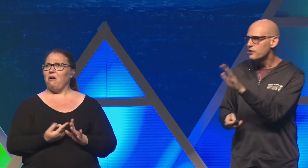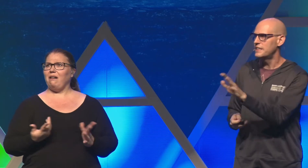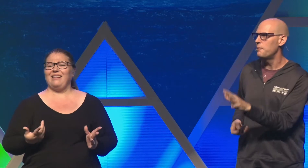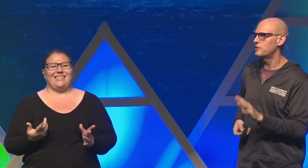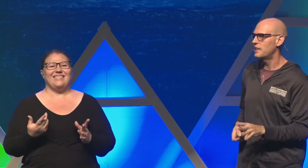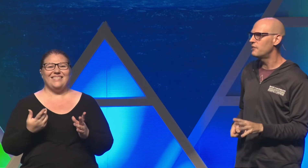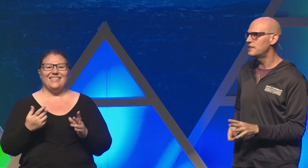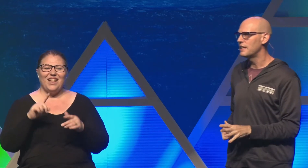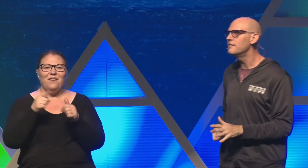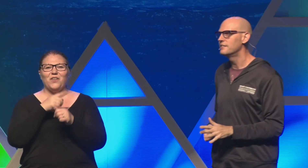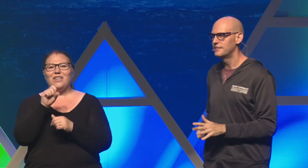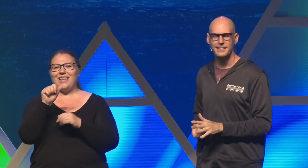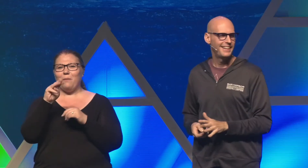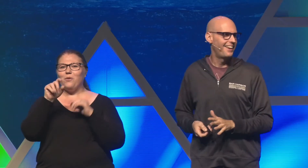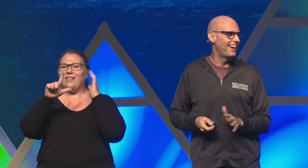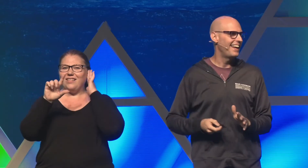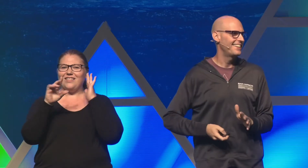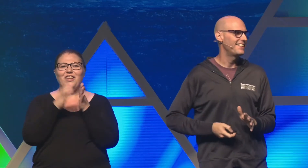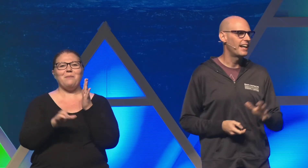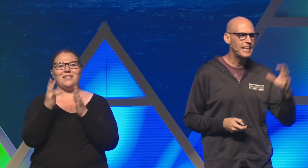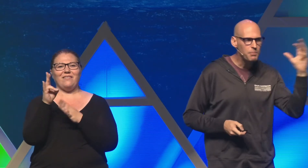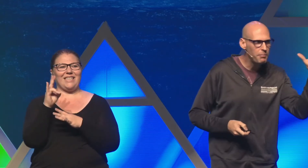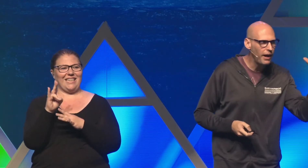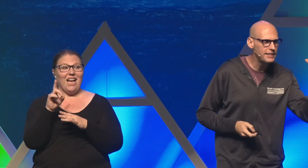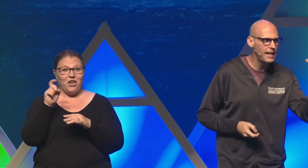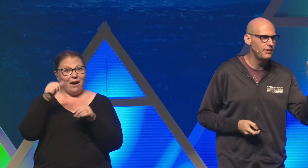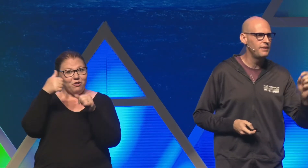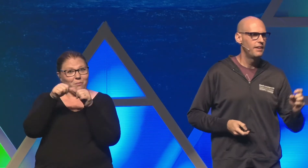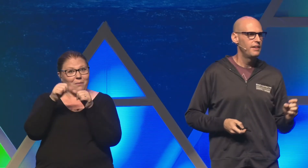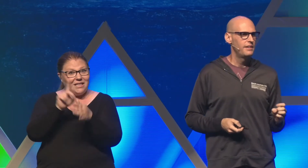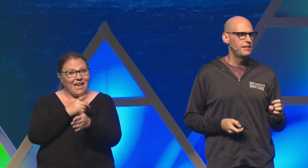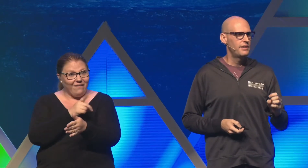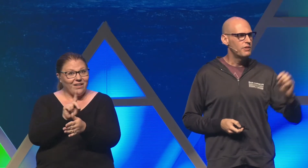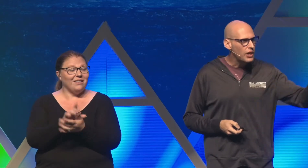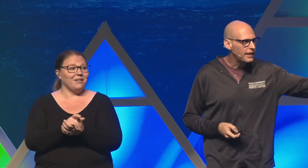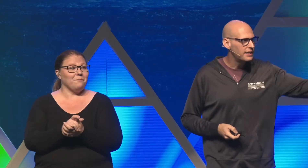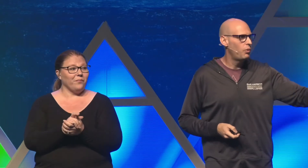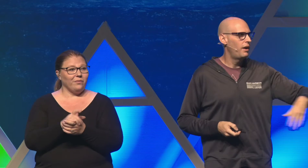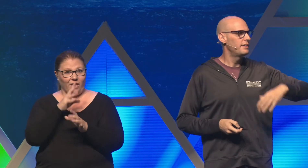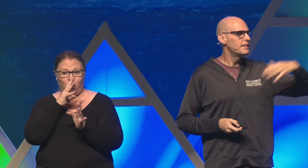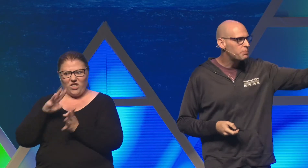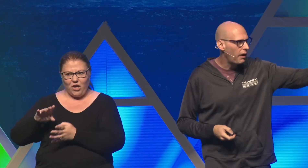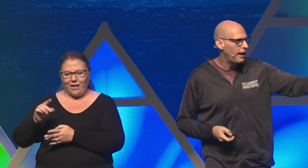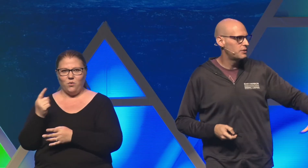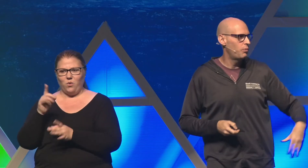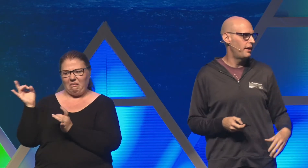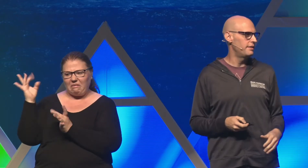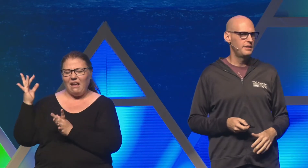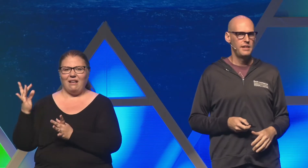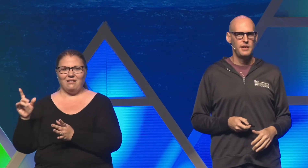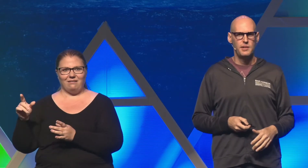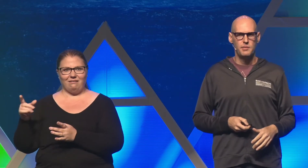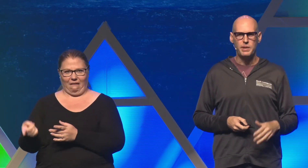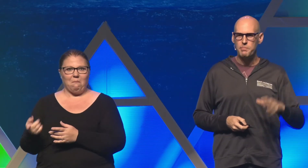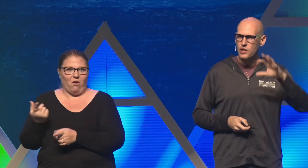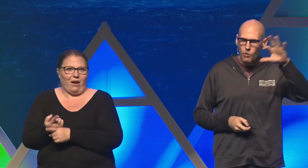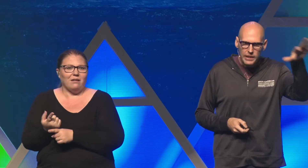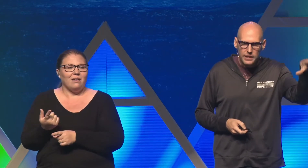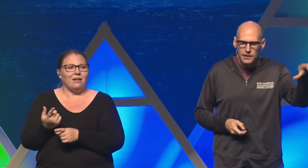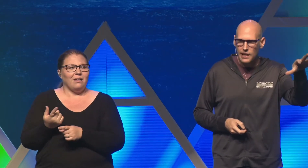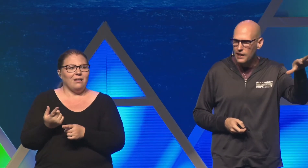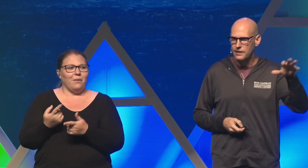1 Samuel 17, all right? You got to keep in mind David, the rejected one, the despised one, but